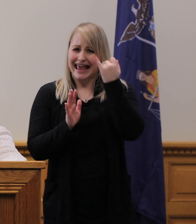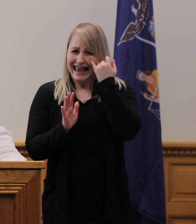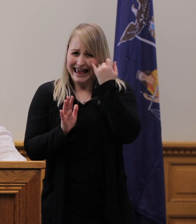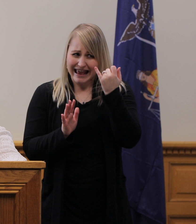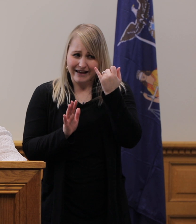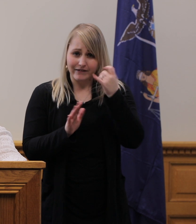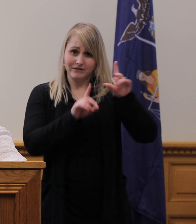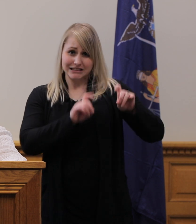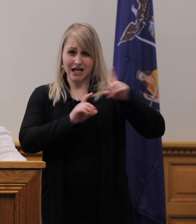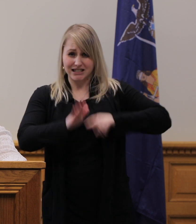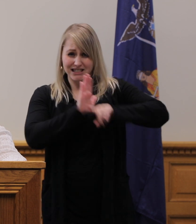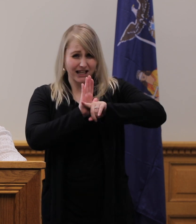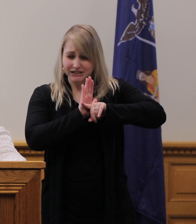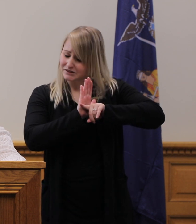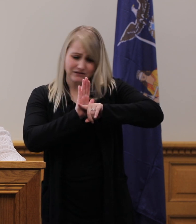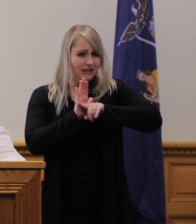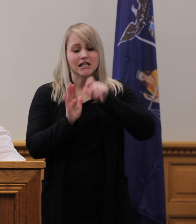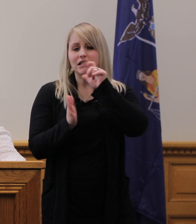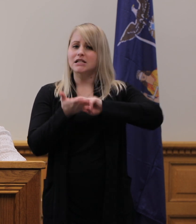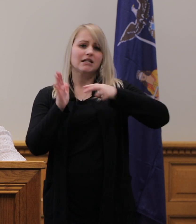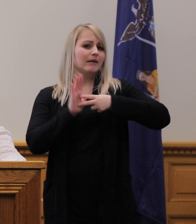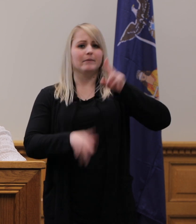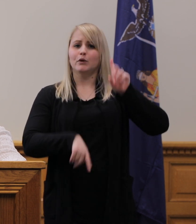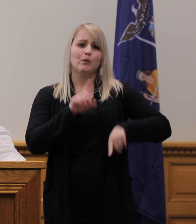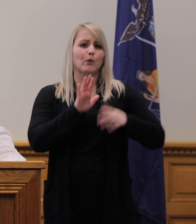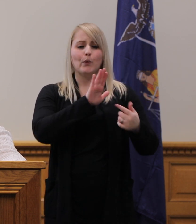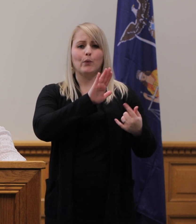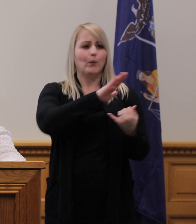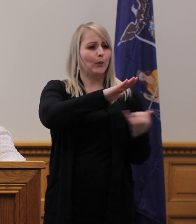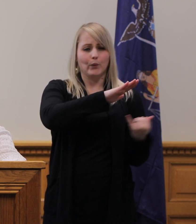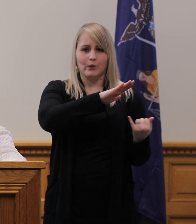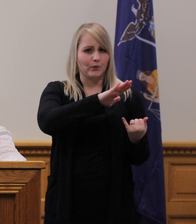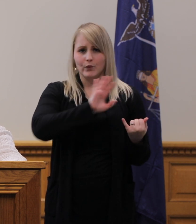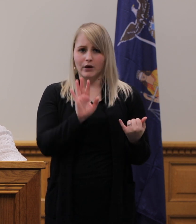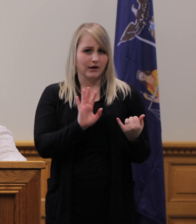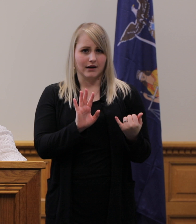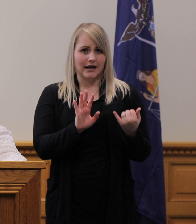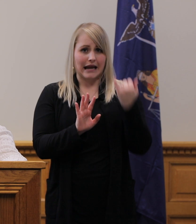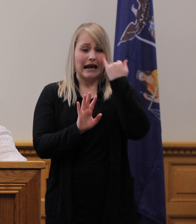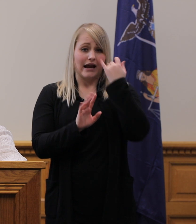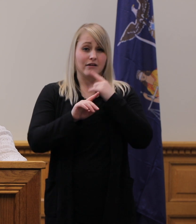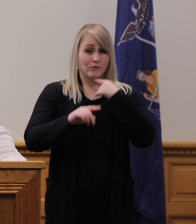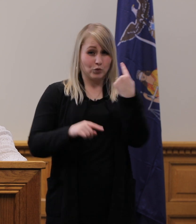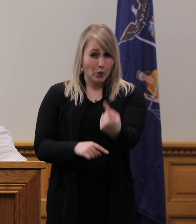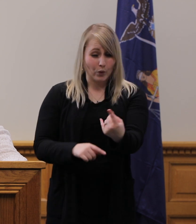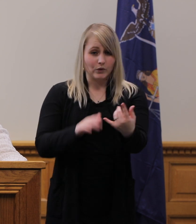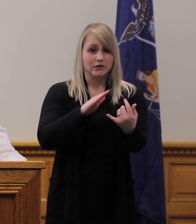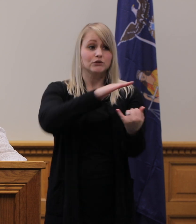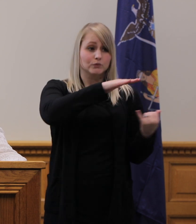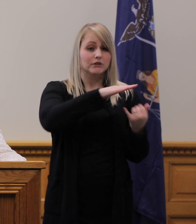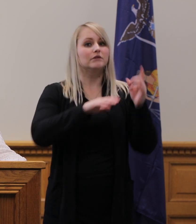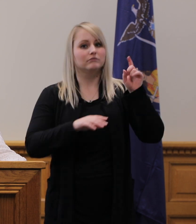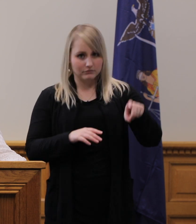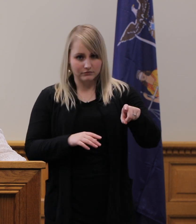the responsibility to quarantine if you've been ordered to quarantine. Stay home for 14 days